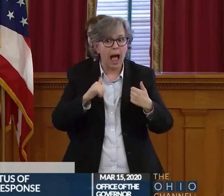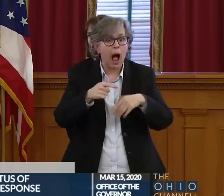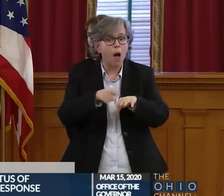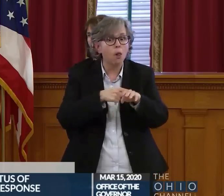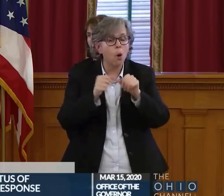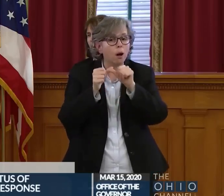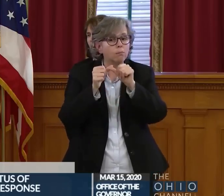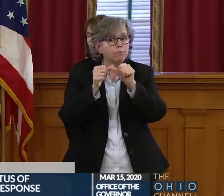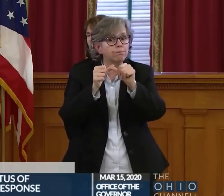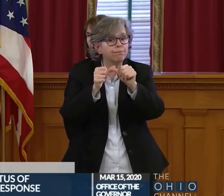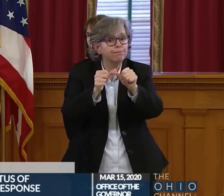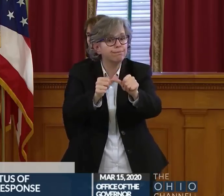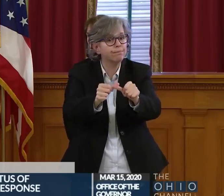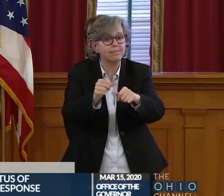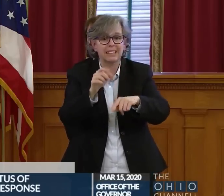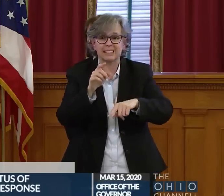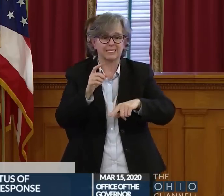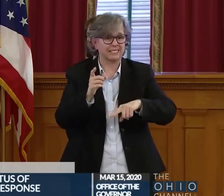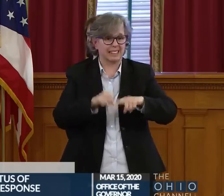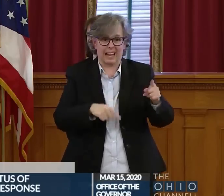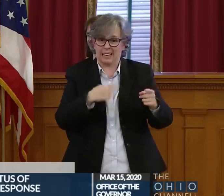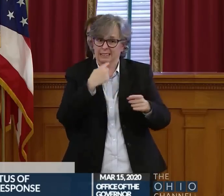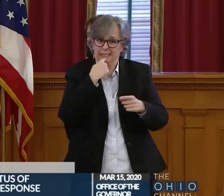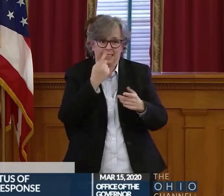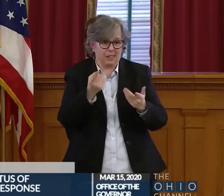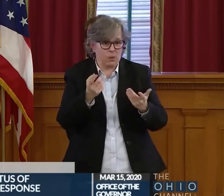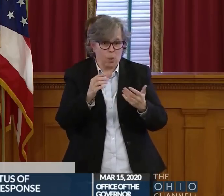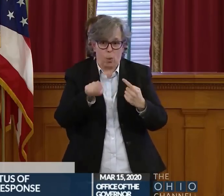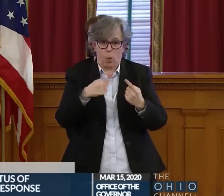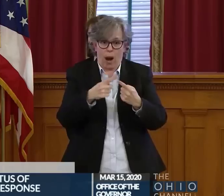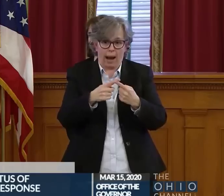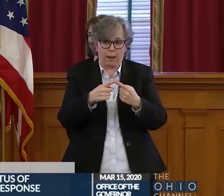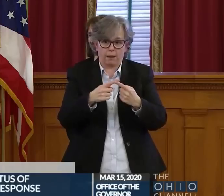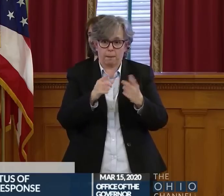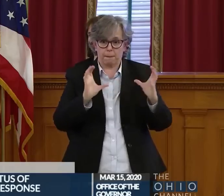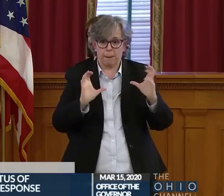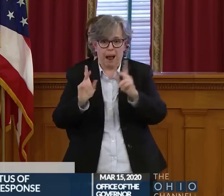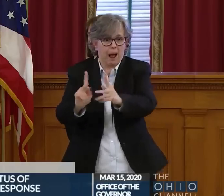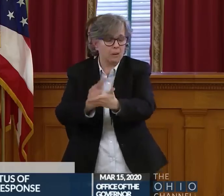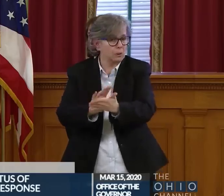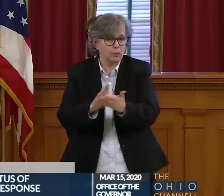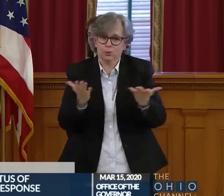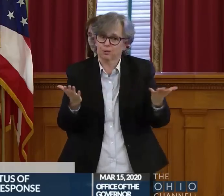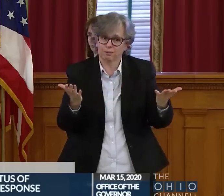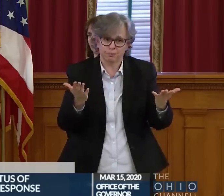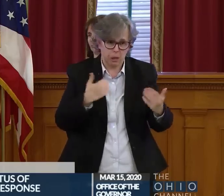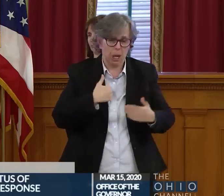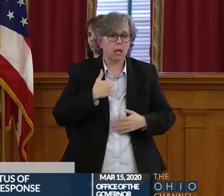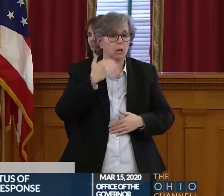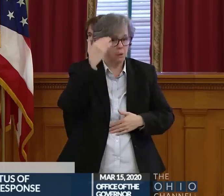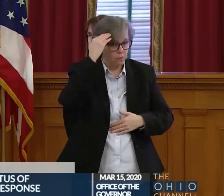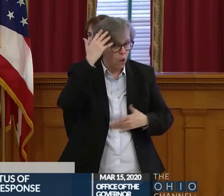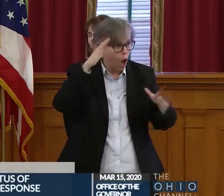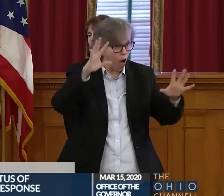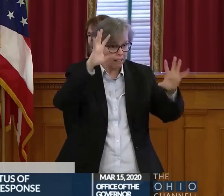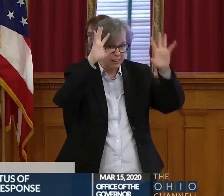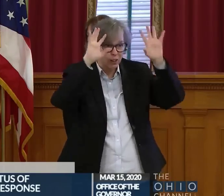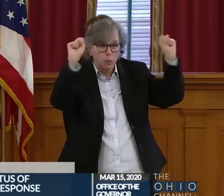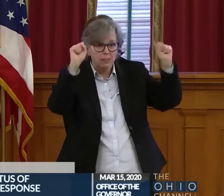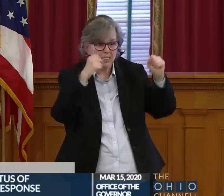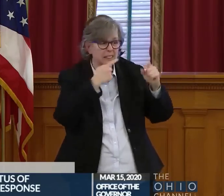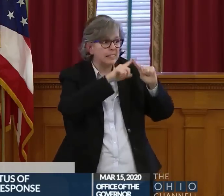knows. But I have advised the superintendents, advised the school districts that they should be